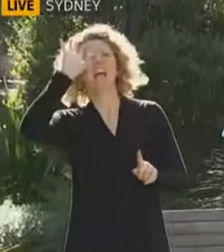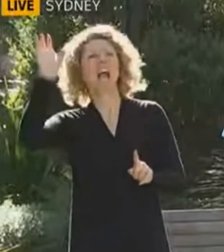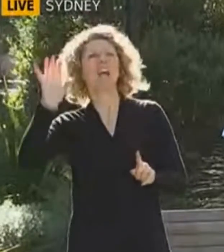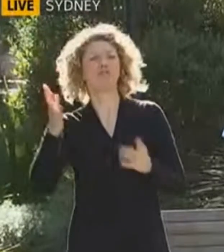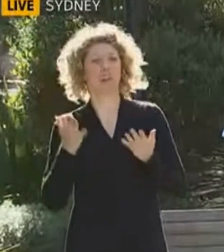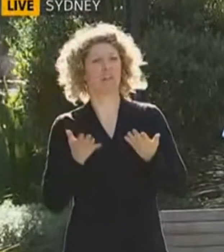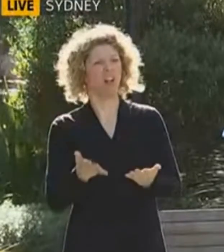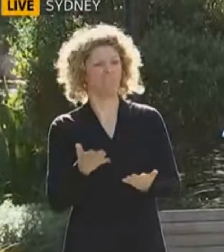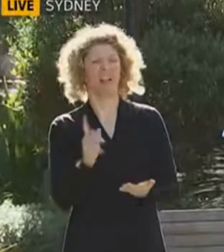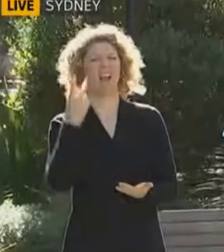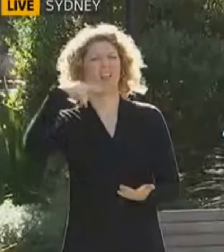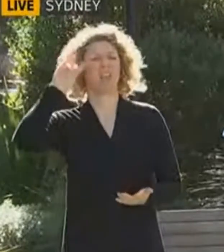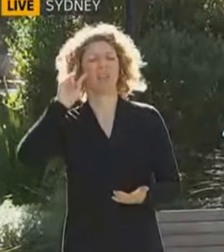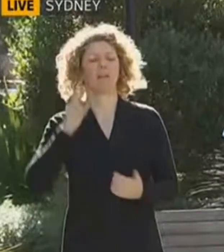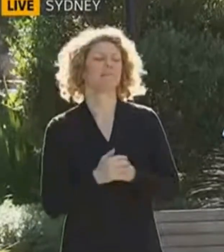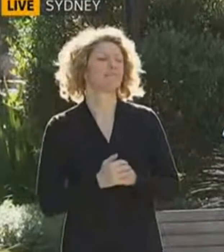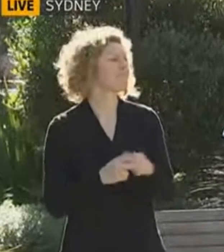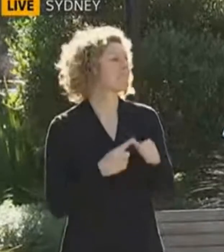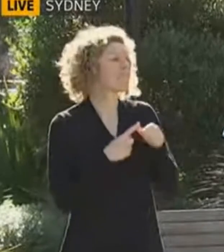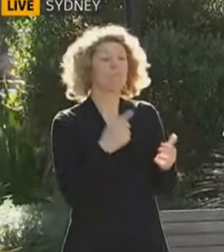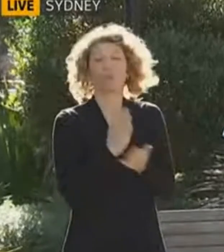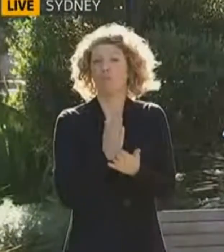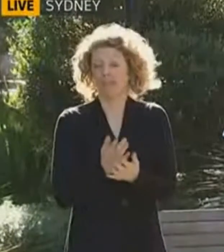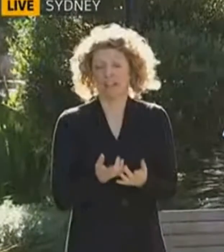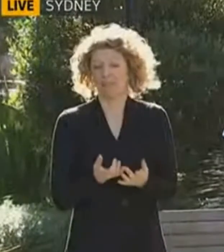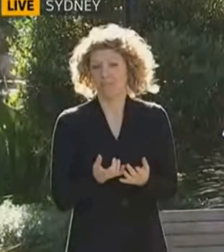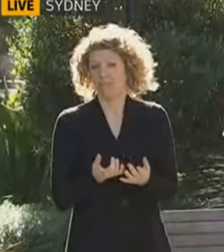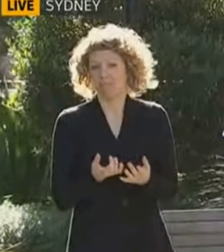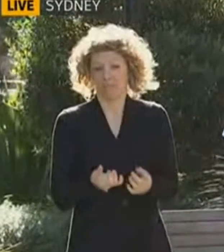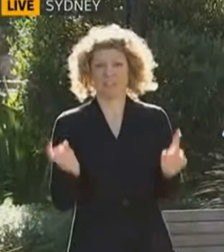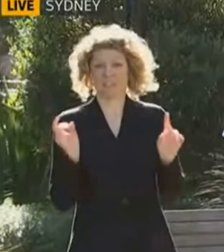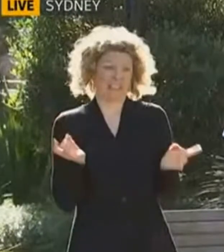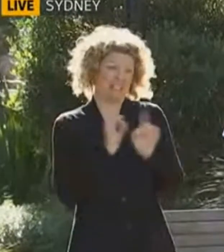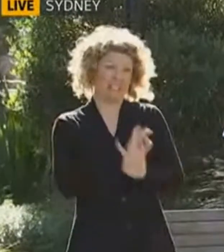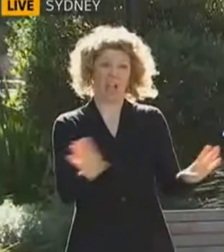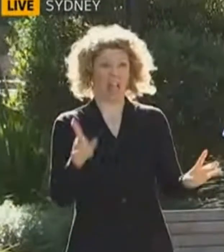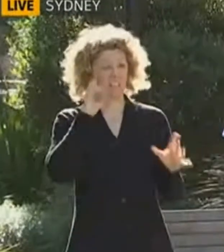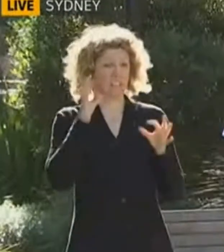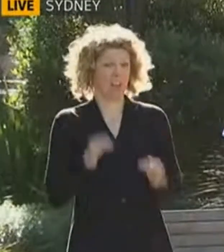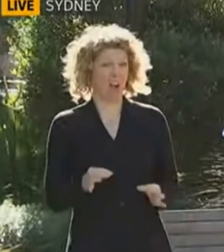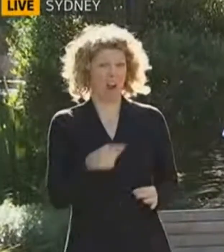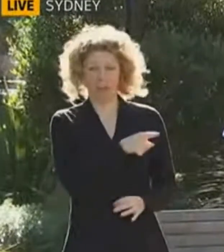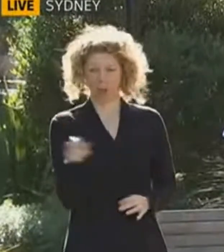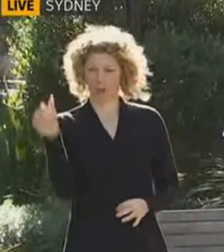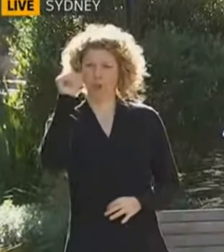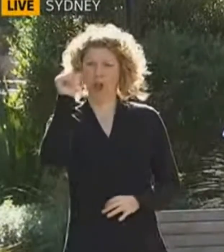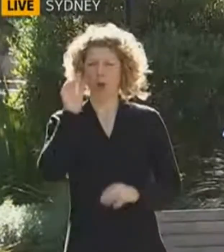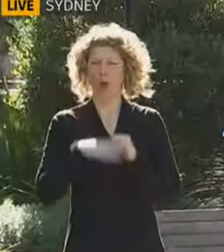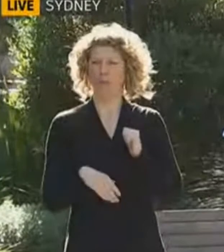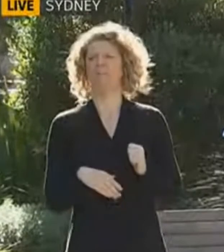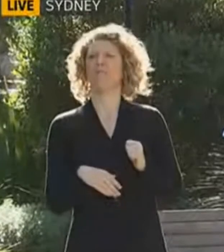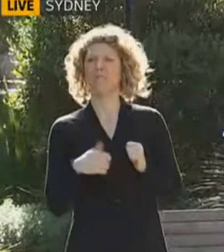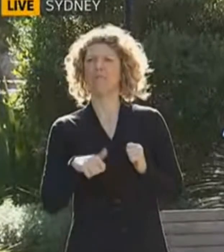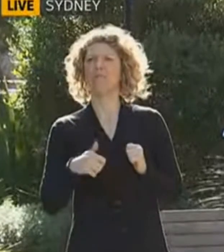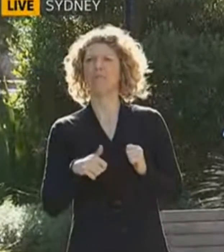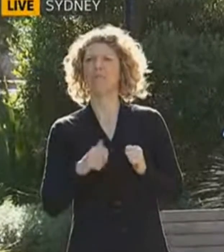there's always a degree of personal decision-making in this, and we are in the middle of a pandemic. And I say all of us, including myself, have had to adjust